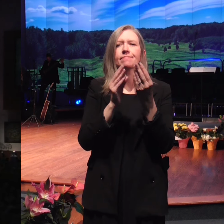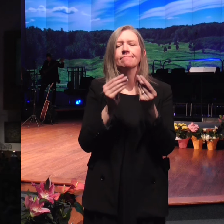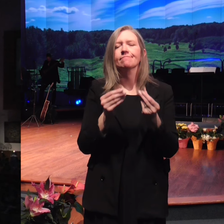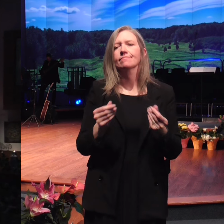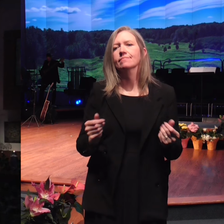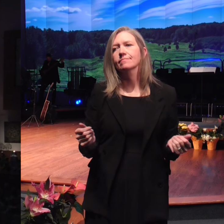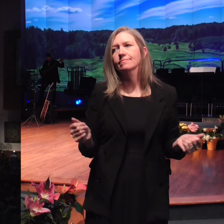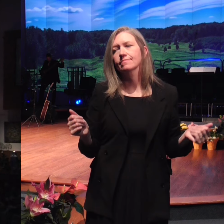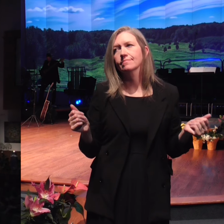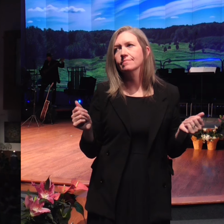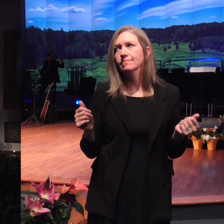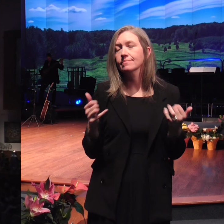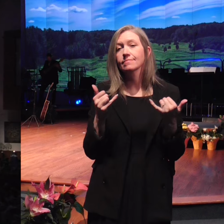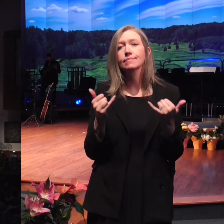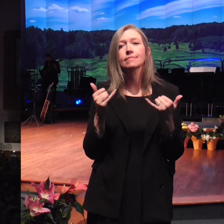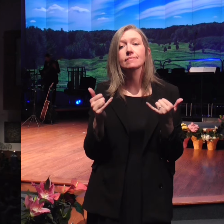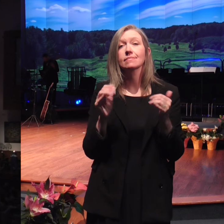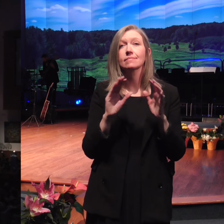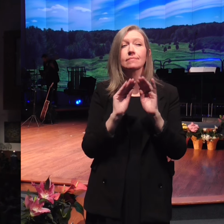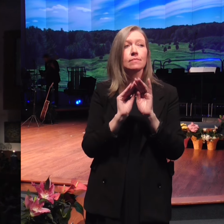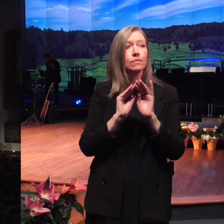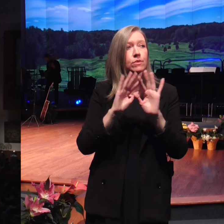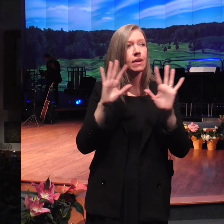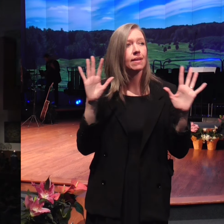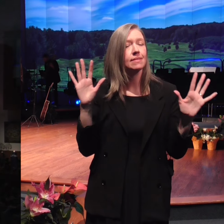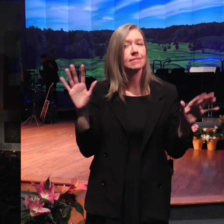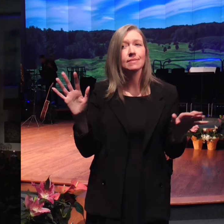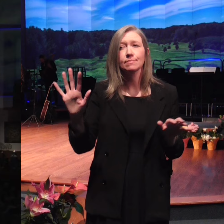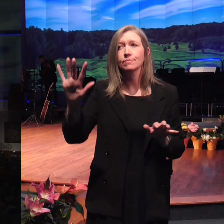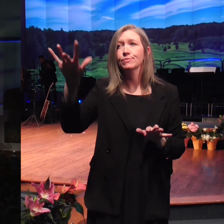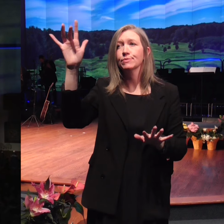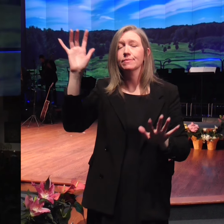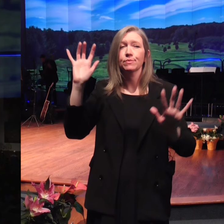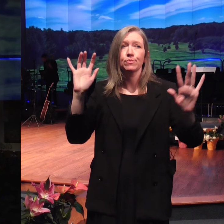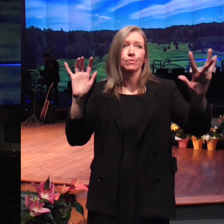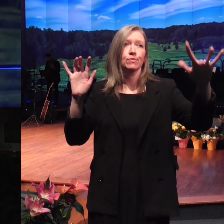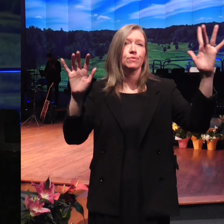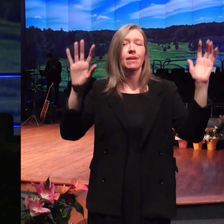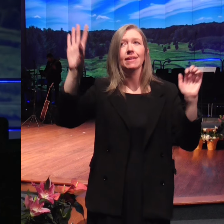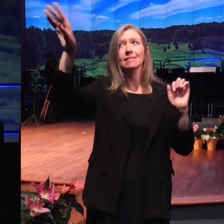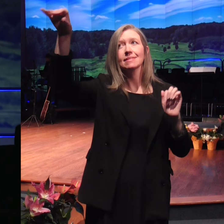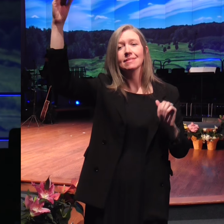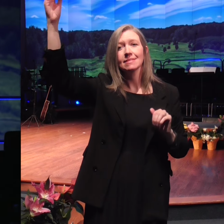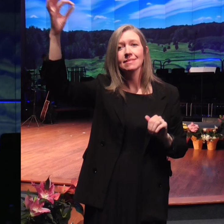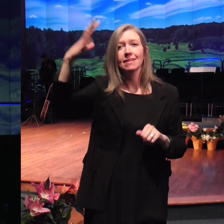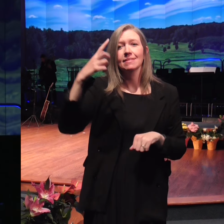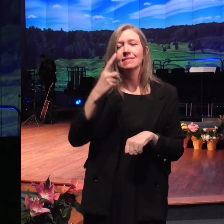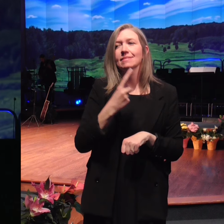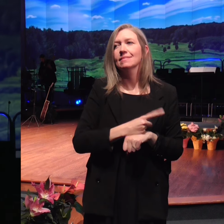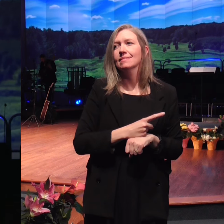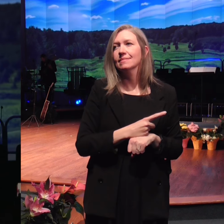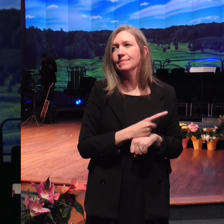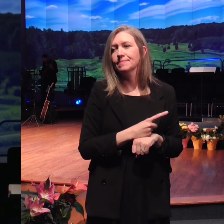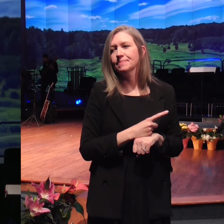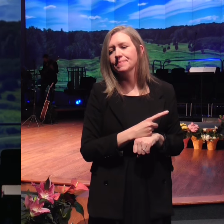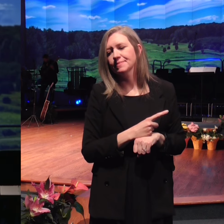It's gonna be a bright, bright, bright, sunshiny day.